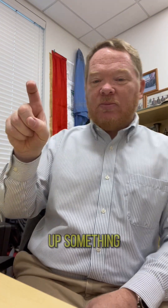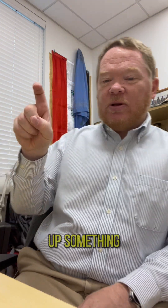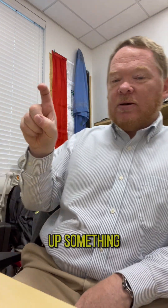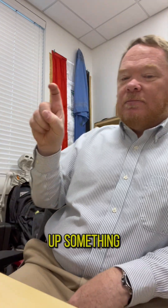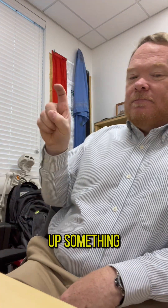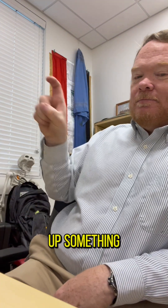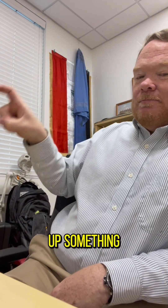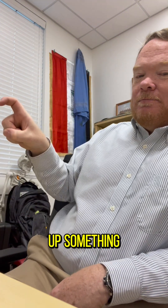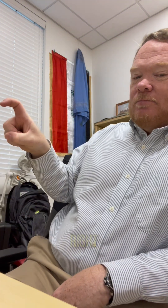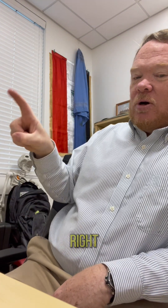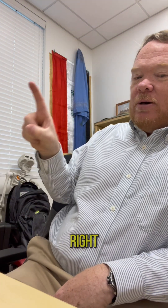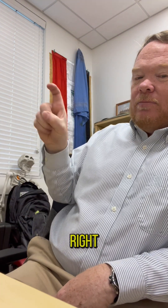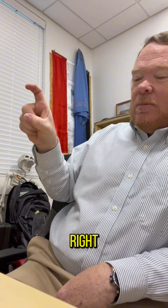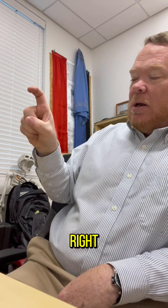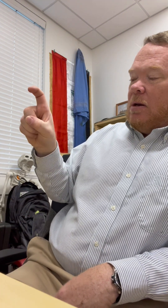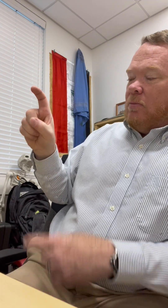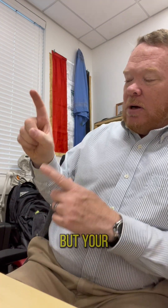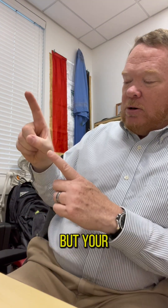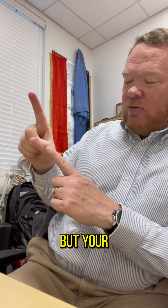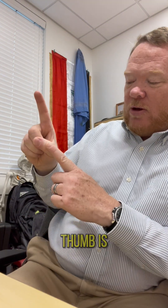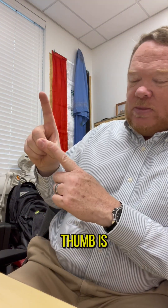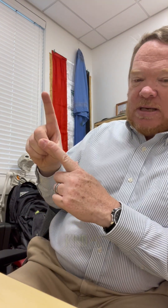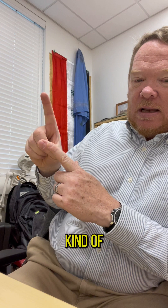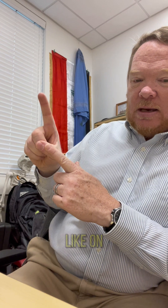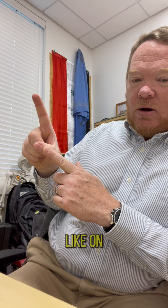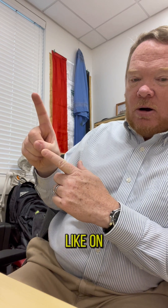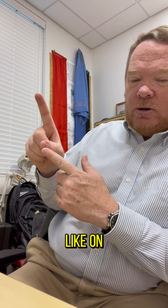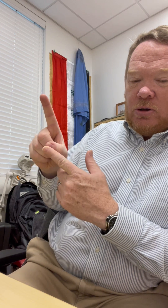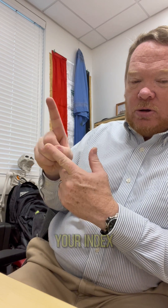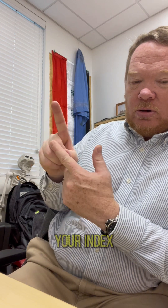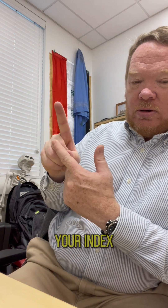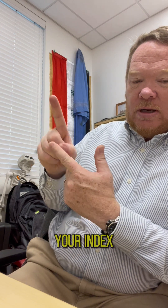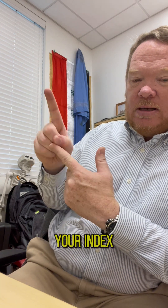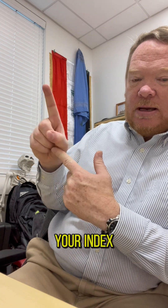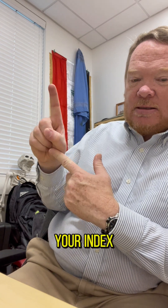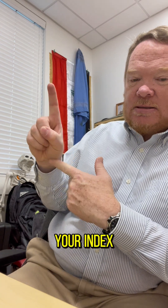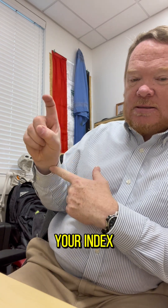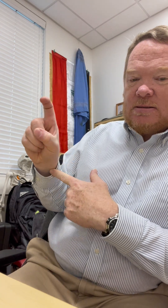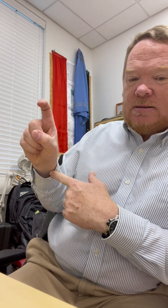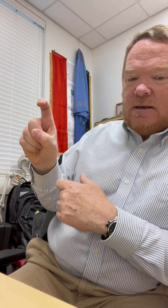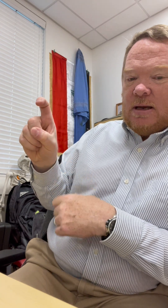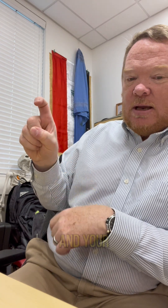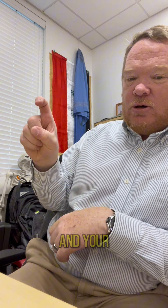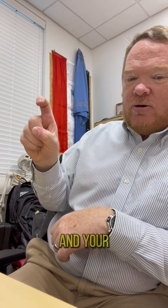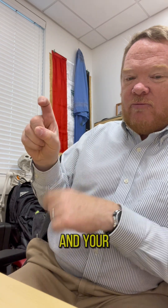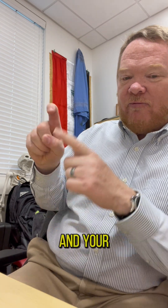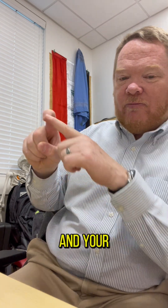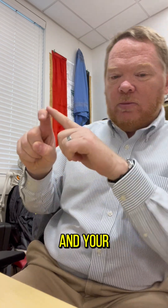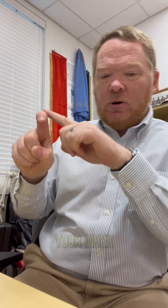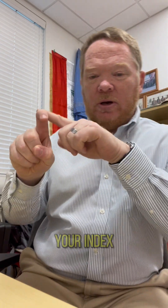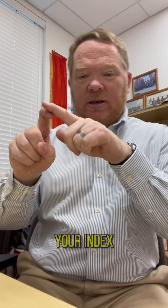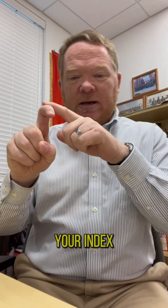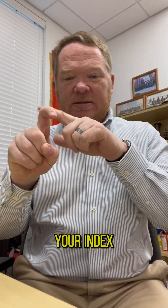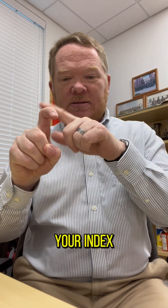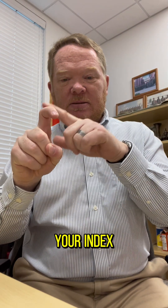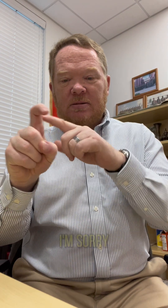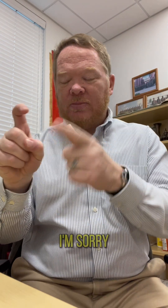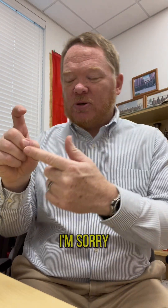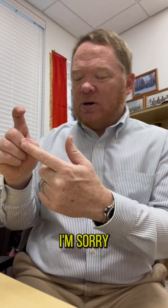something, right? But your thumb is kind of like on your index, and your index, I'm sorry,